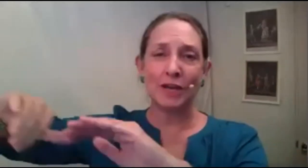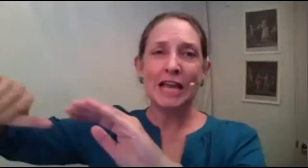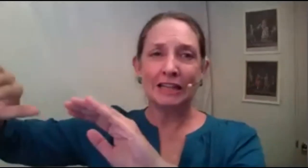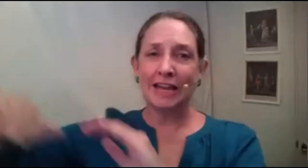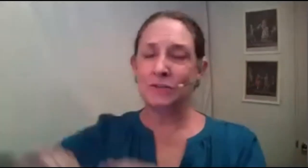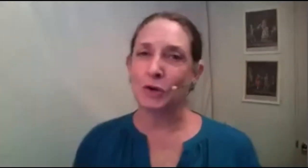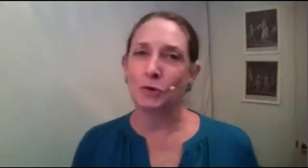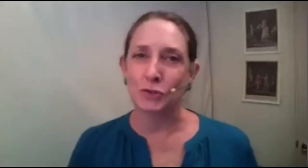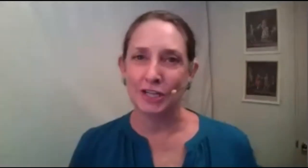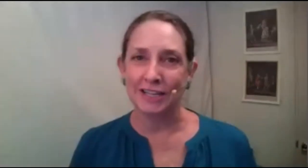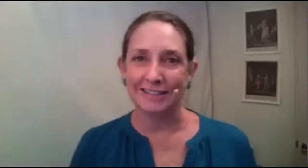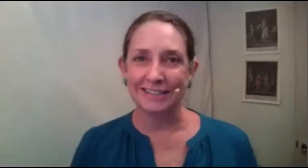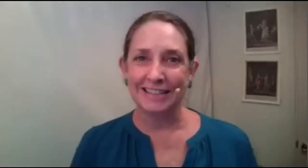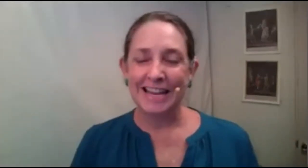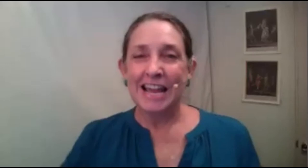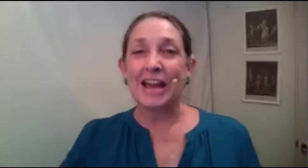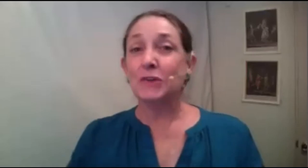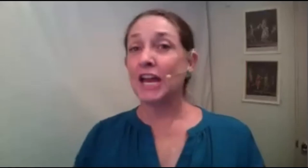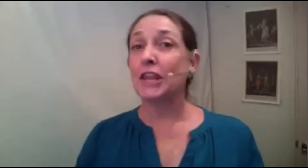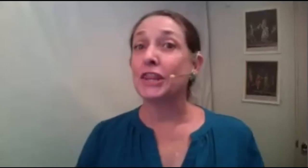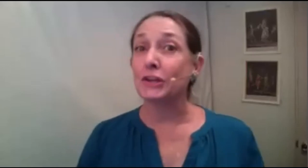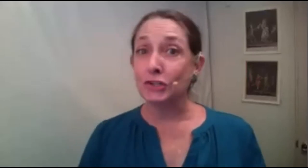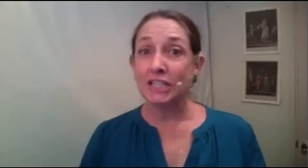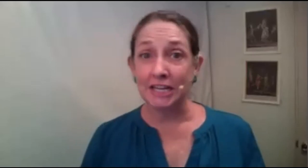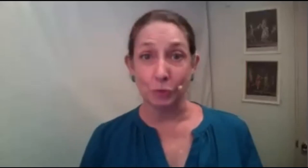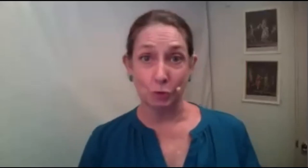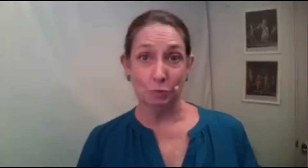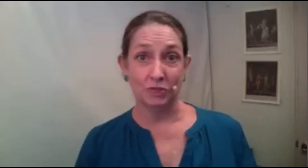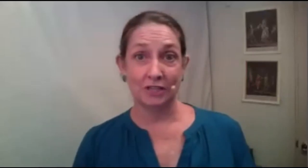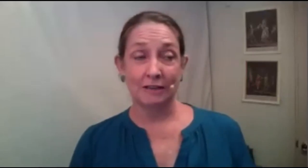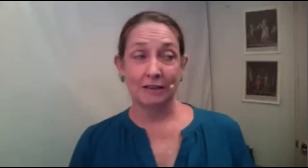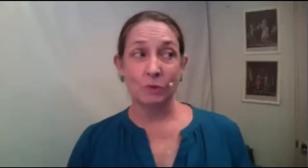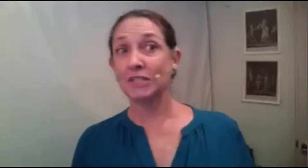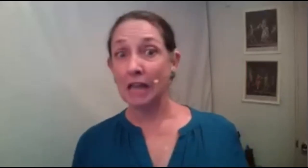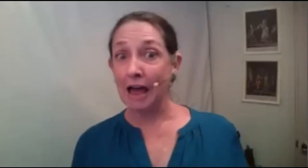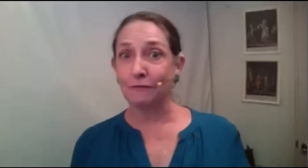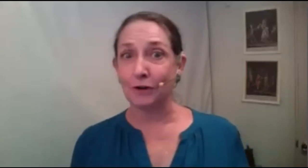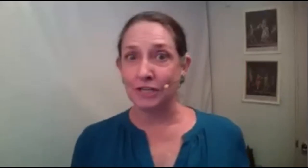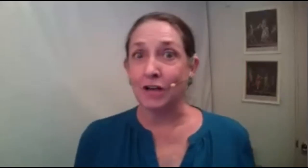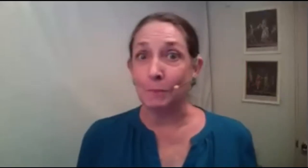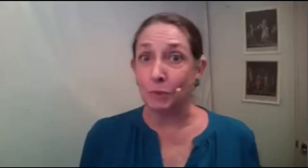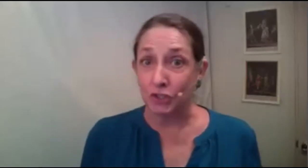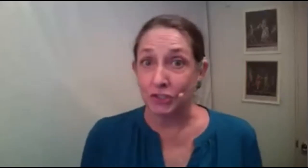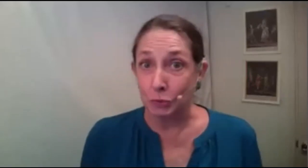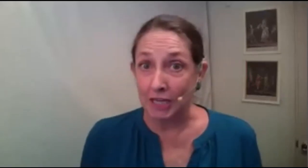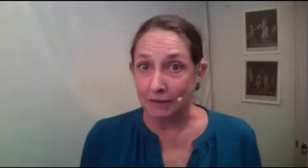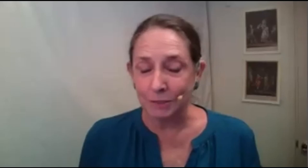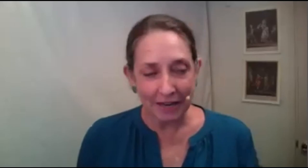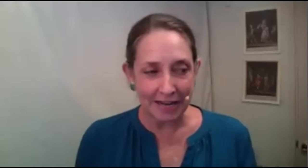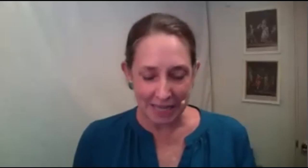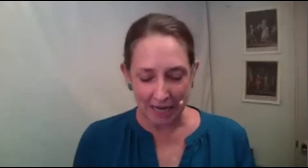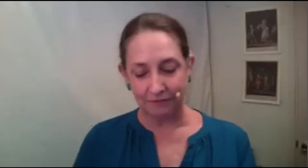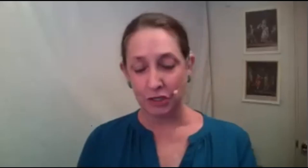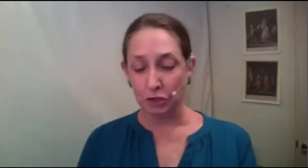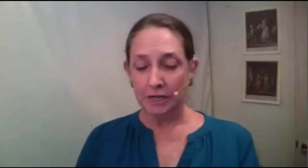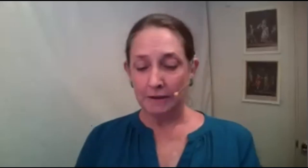driveway lined with oak trees. The house had 13 rooms, which was a lot for a young couple with just two kids. But as